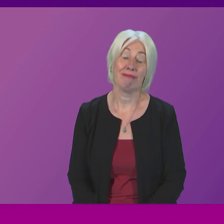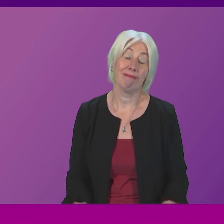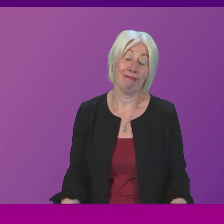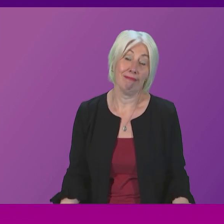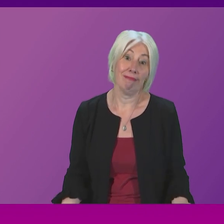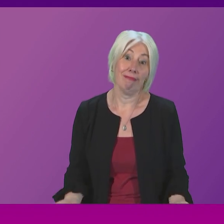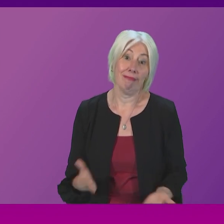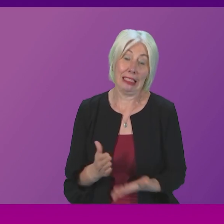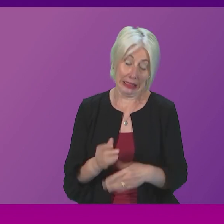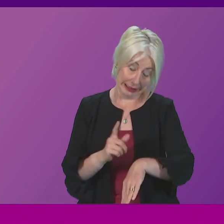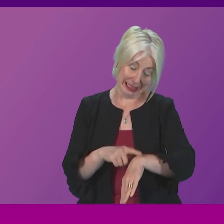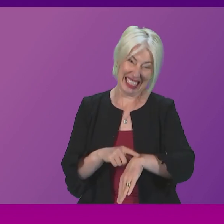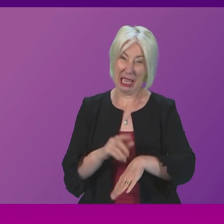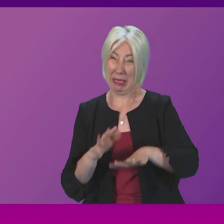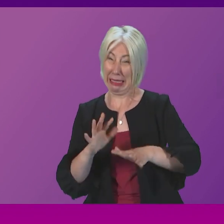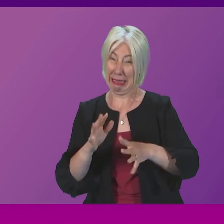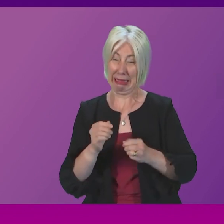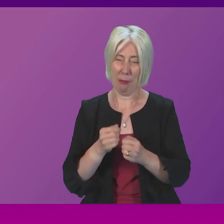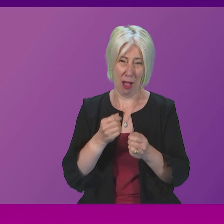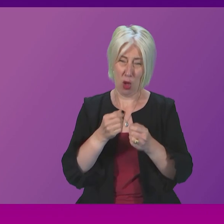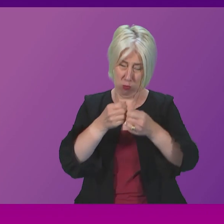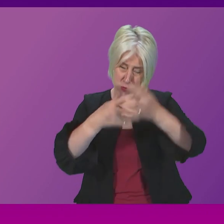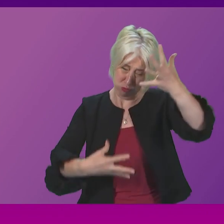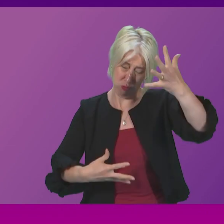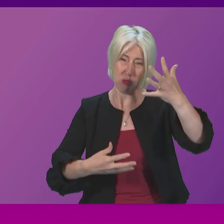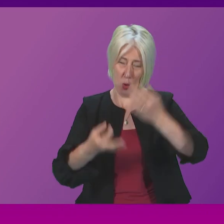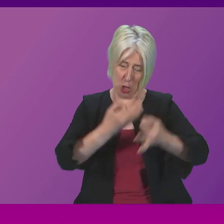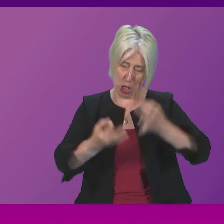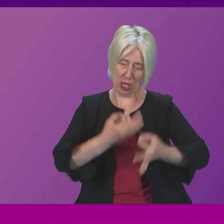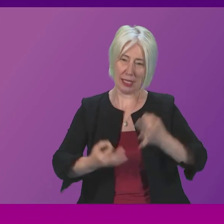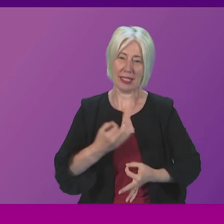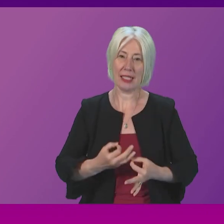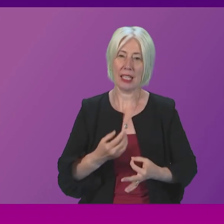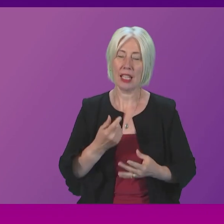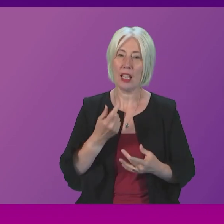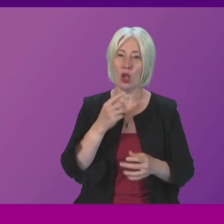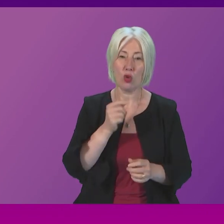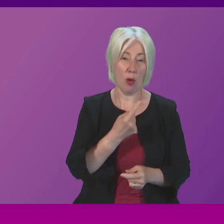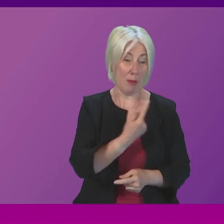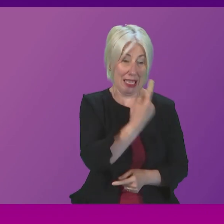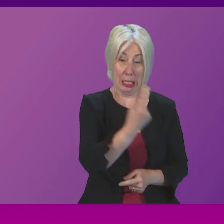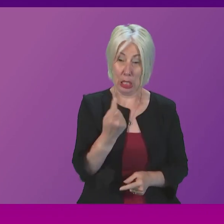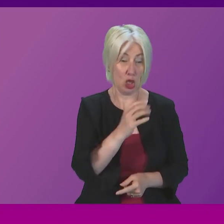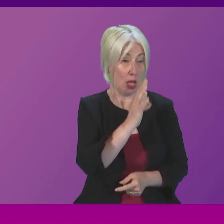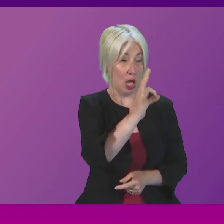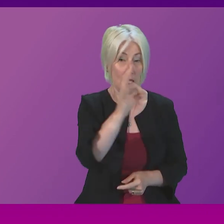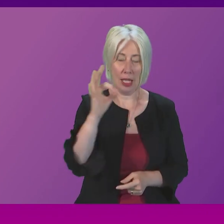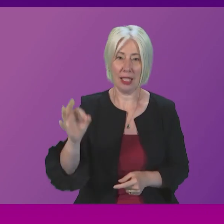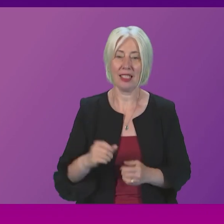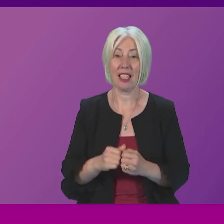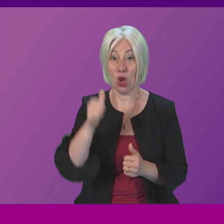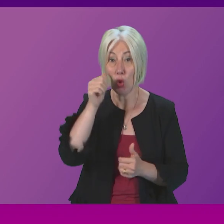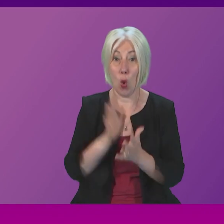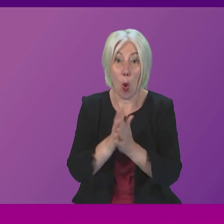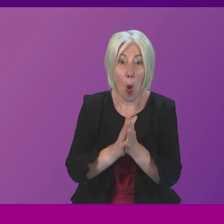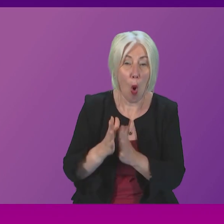I'm very conscious of time, so I'm probably going to... We've got so many good questions coming in that I may just give you a question each, and I can tell that everybody wants to be involved in